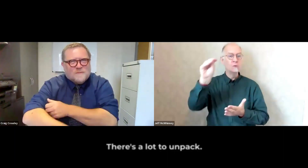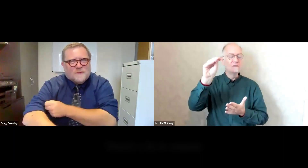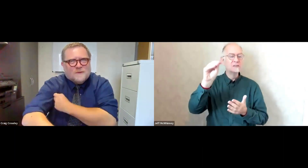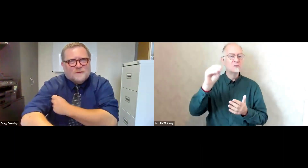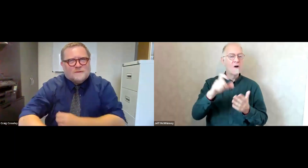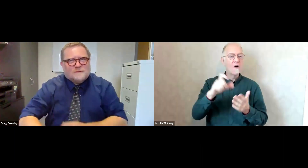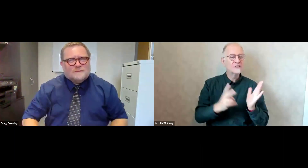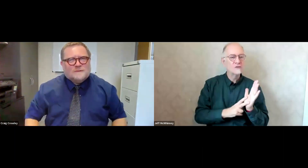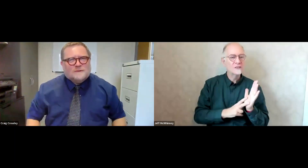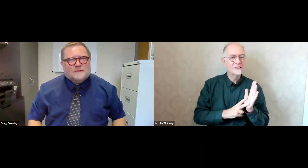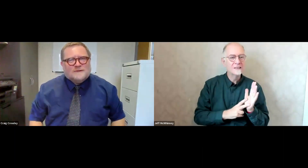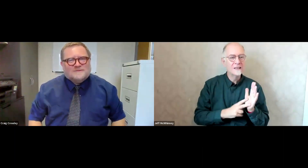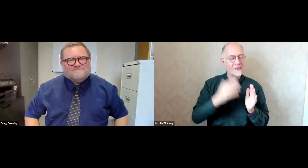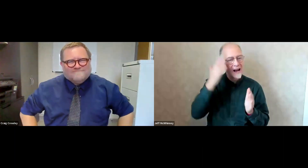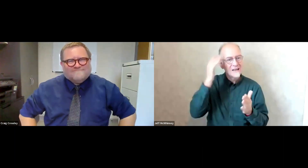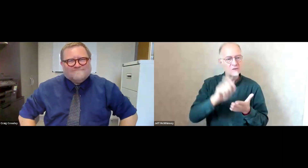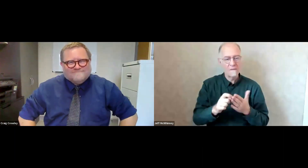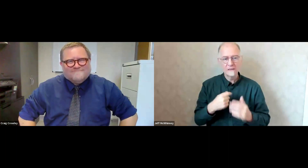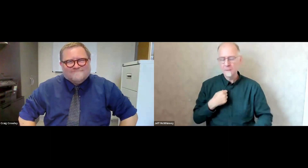much.